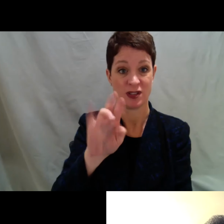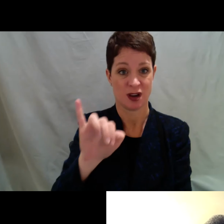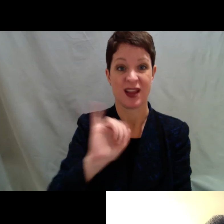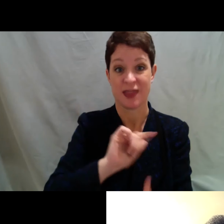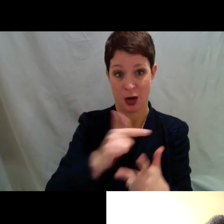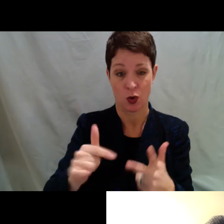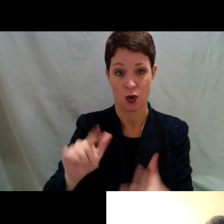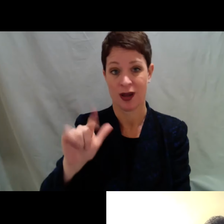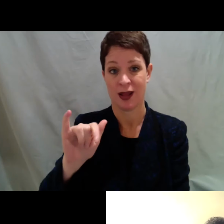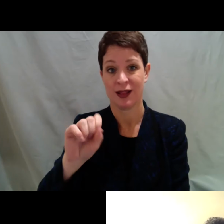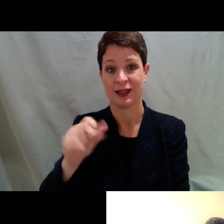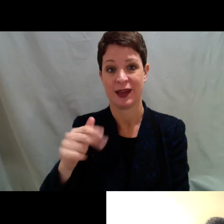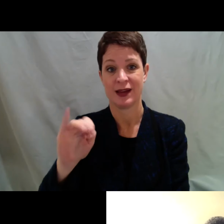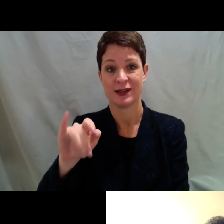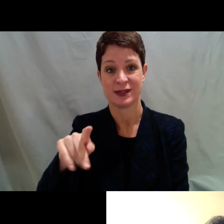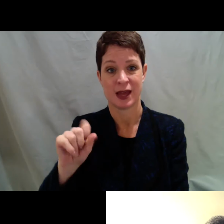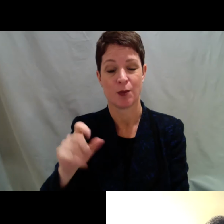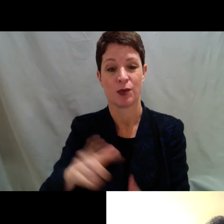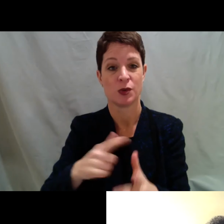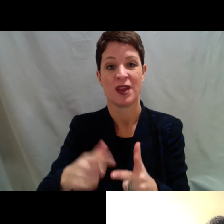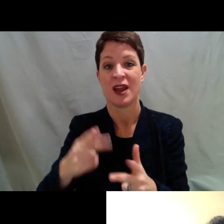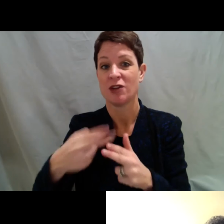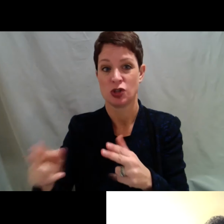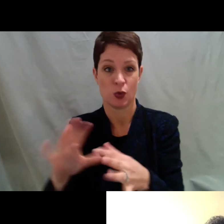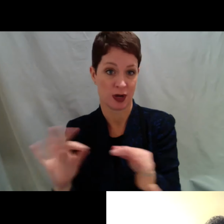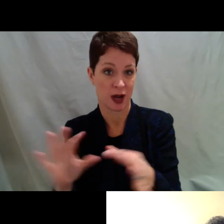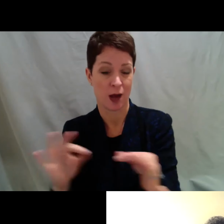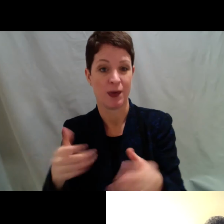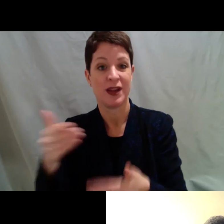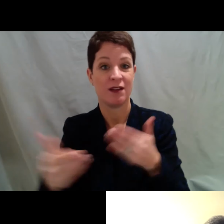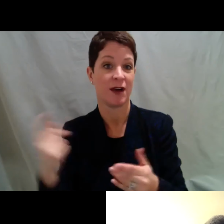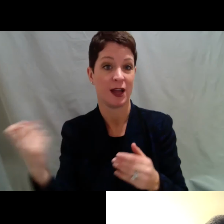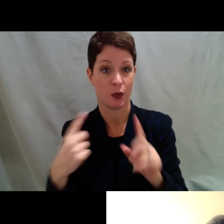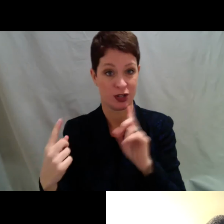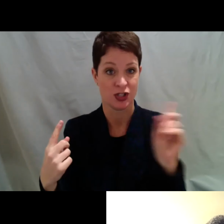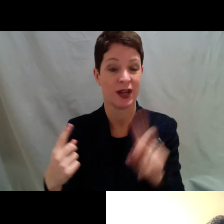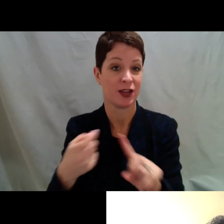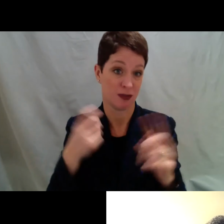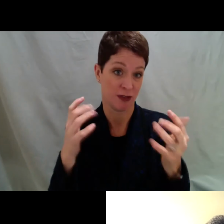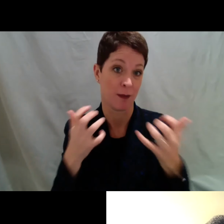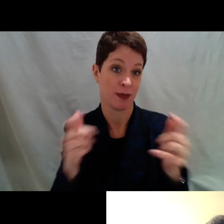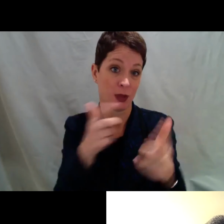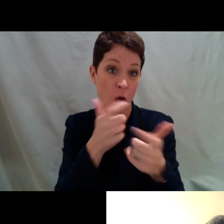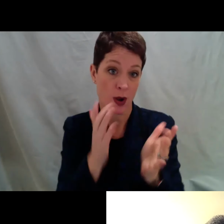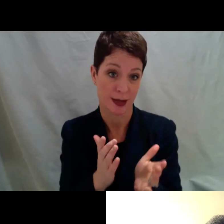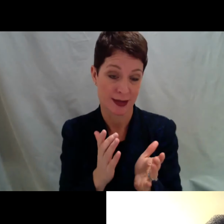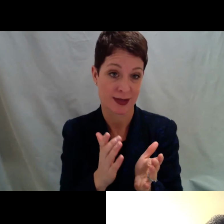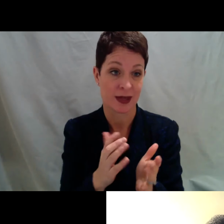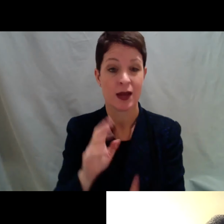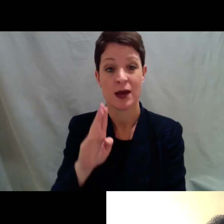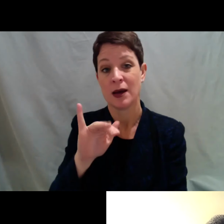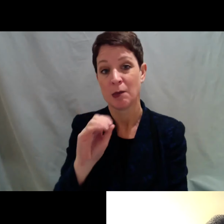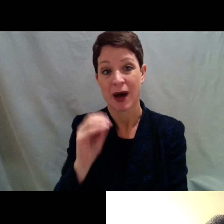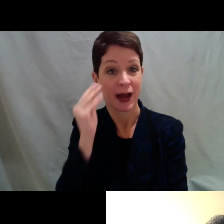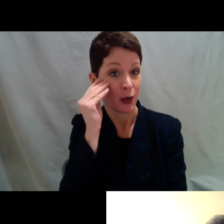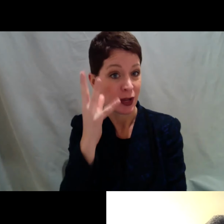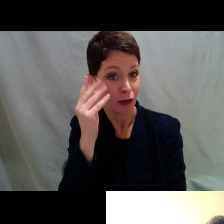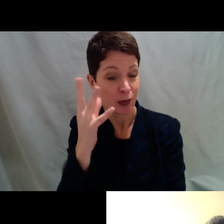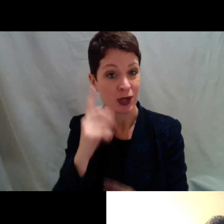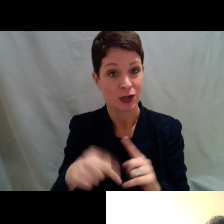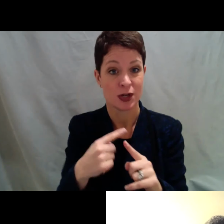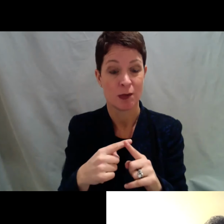Leah Samples will then deliver a short comment and invite questions from the audience. Biographical information